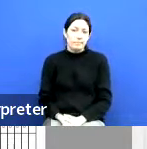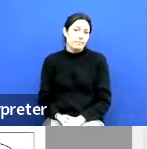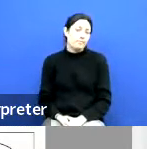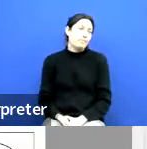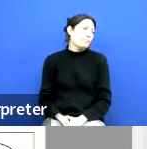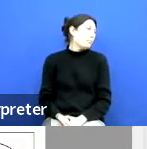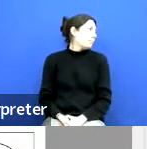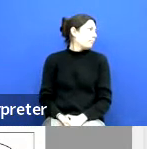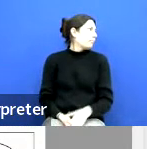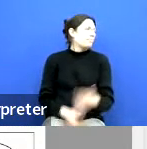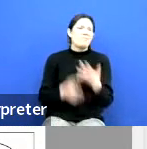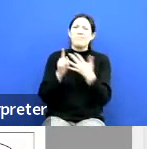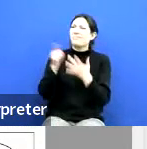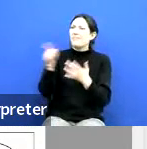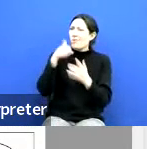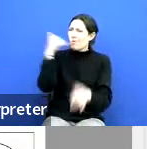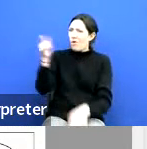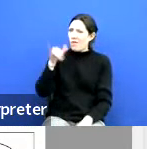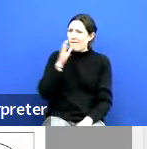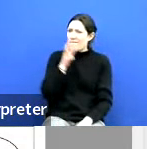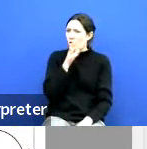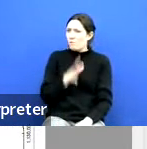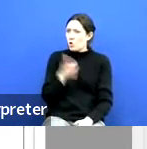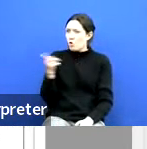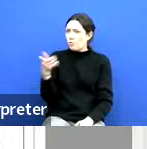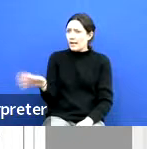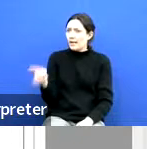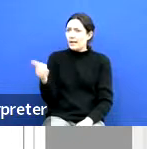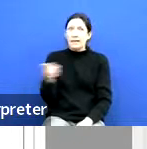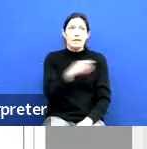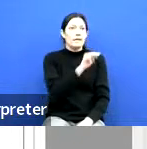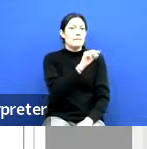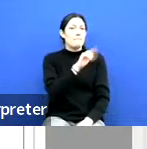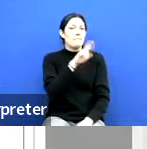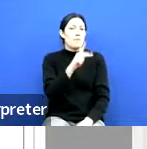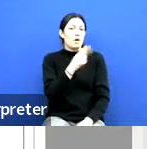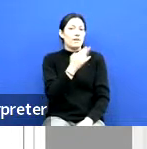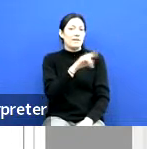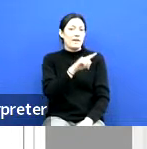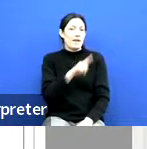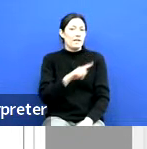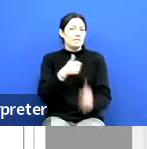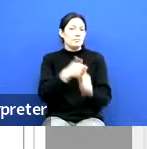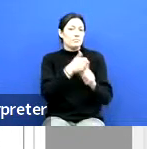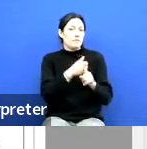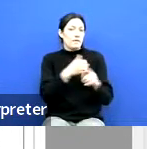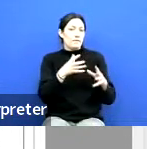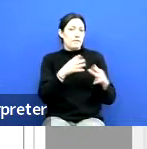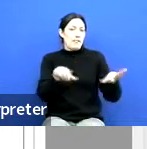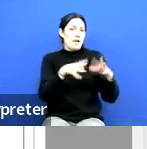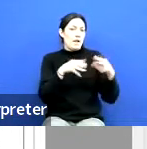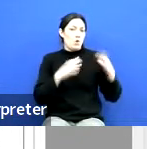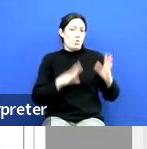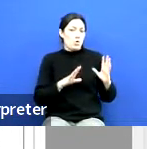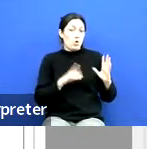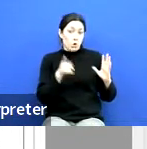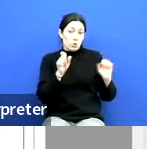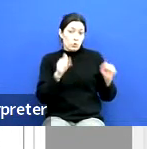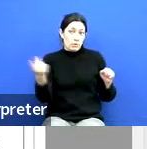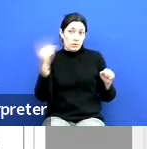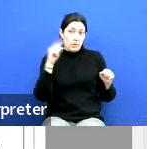Had you spoken to the farmer by any chance? I don't. Mark Hines, the landowner, has, if you'd like him to speak to that. Sure, I would.